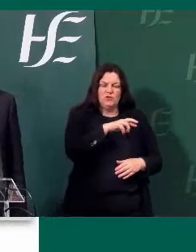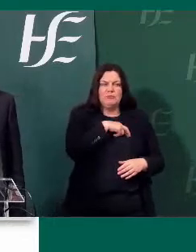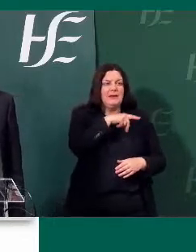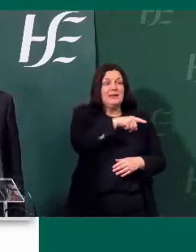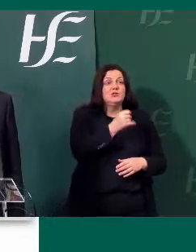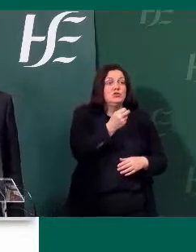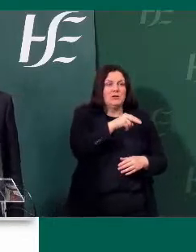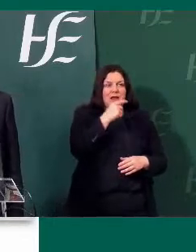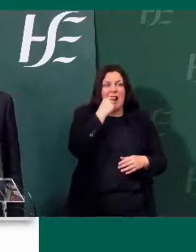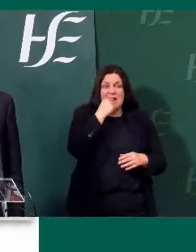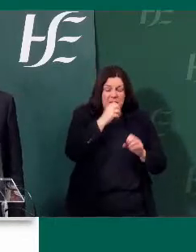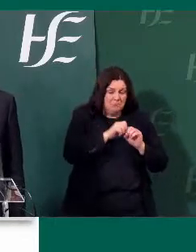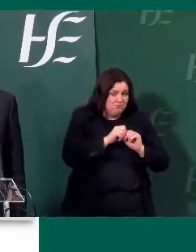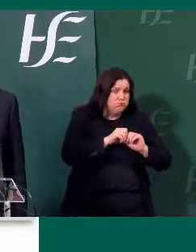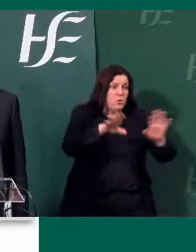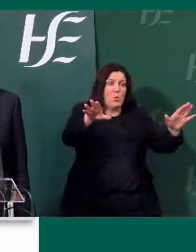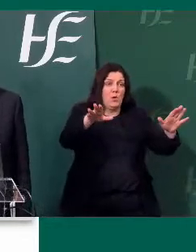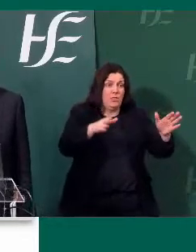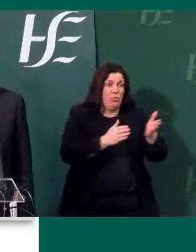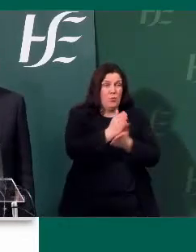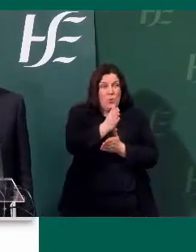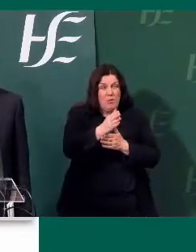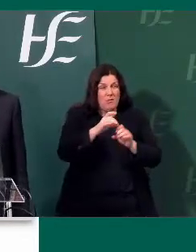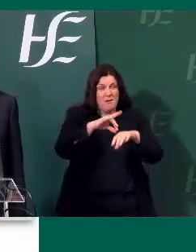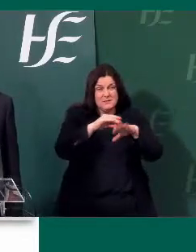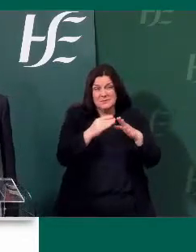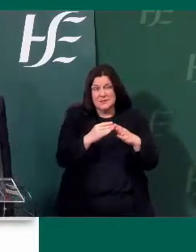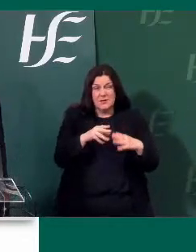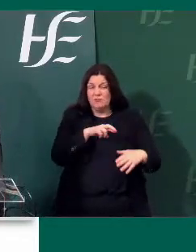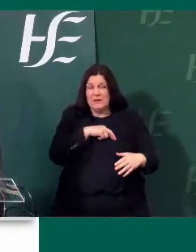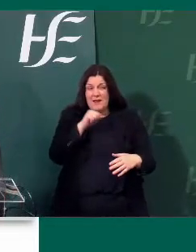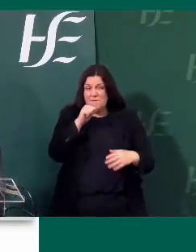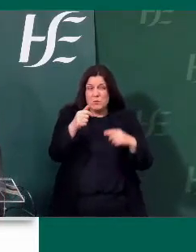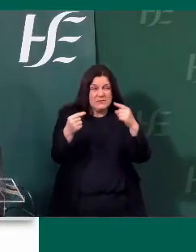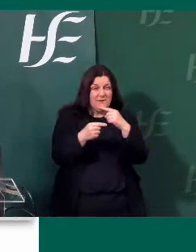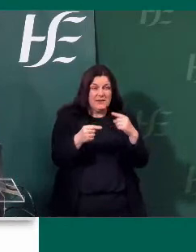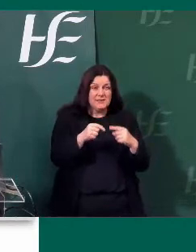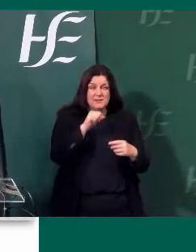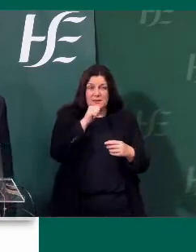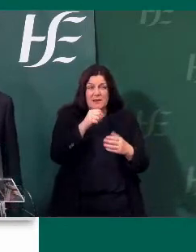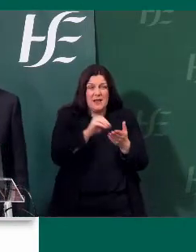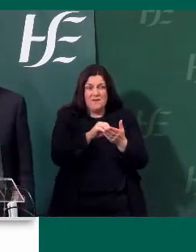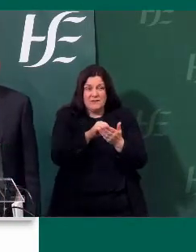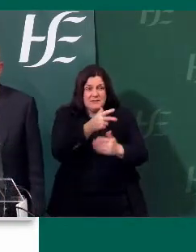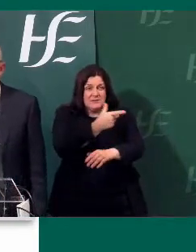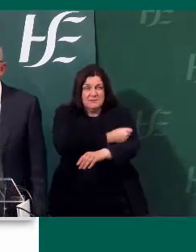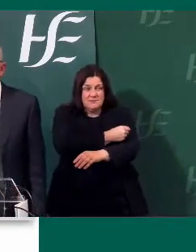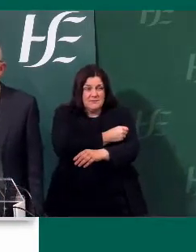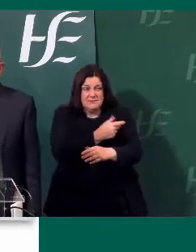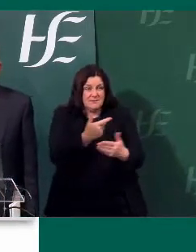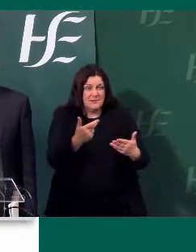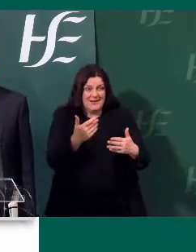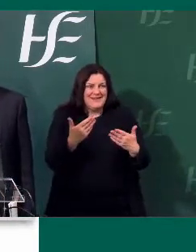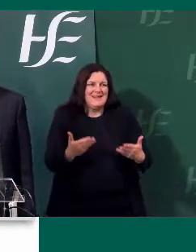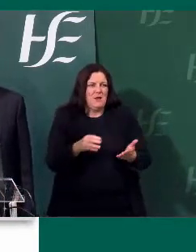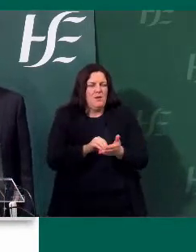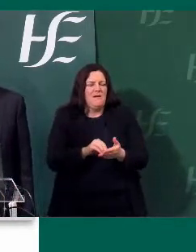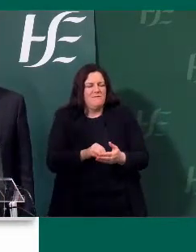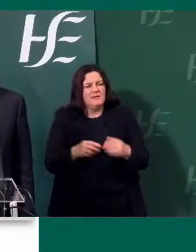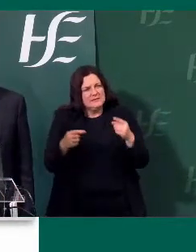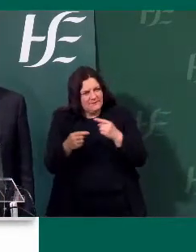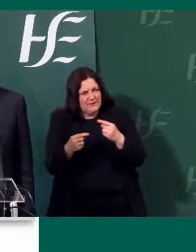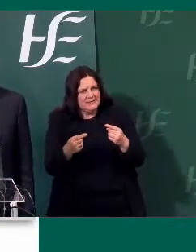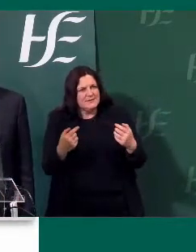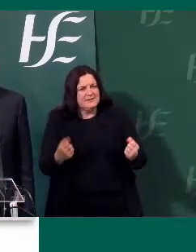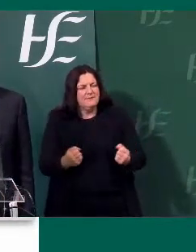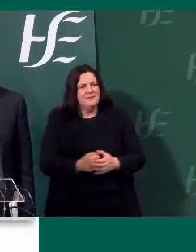our hospitals. And despite the efforts of everybody, we had no defence. The vaccine did not offer that defence that it does now. Outbreaks